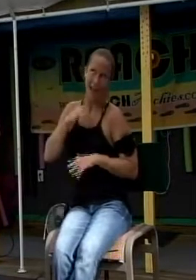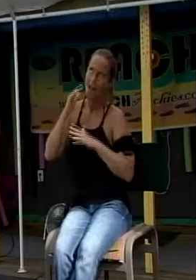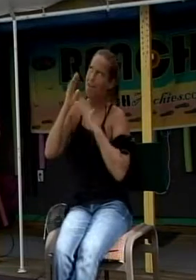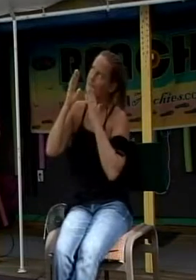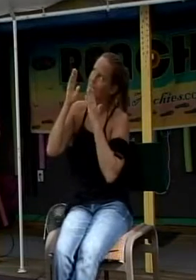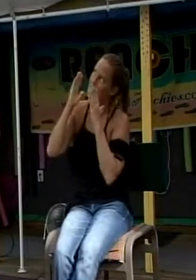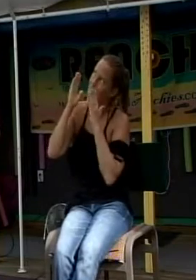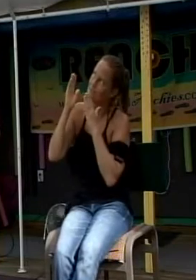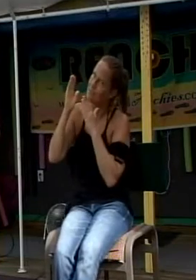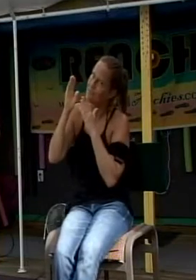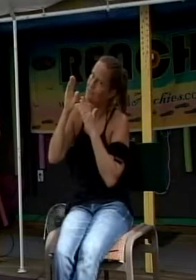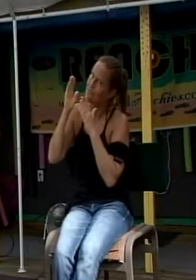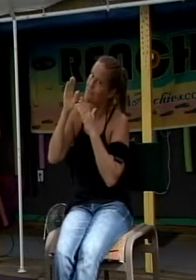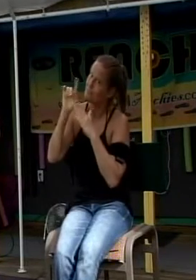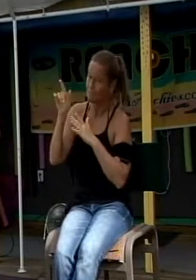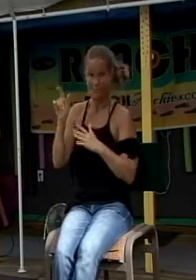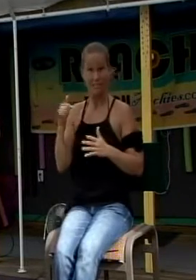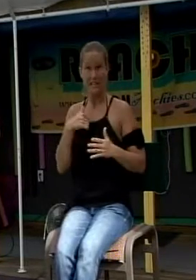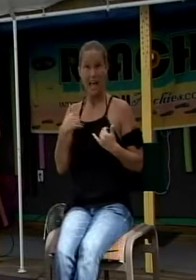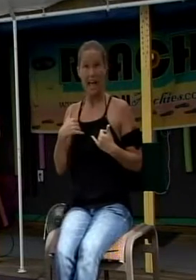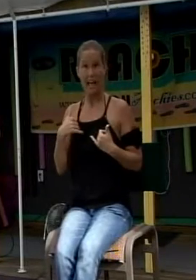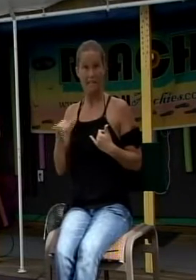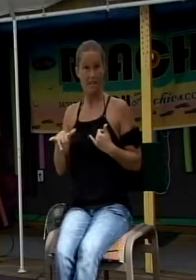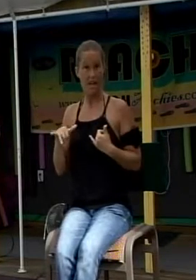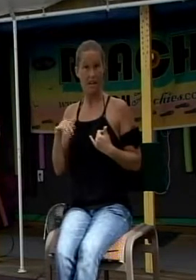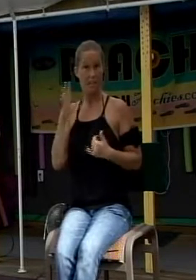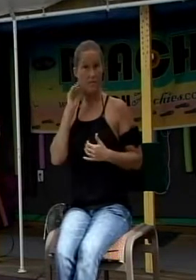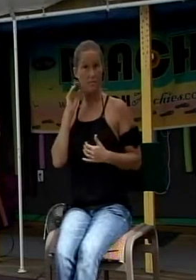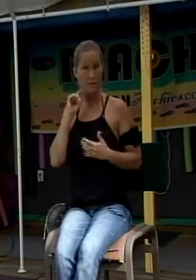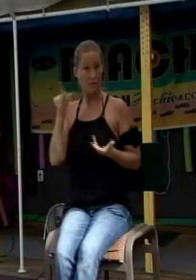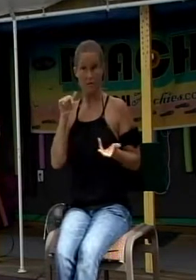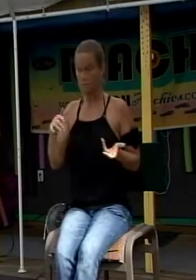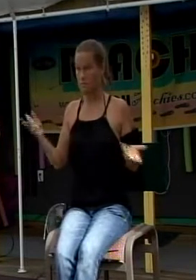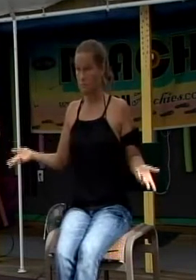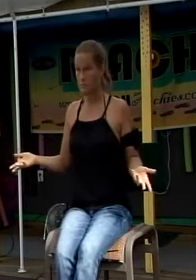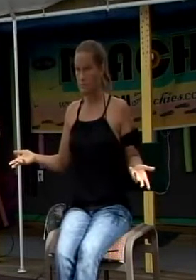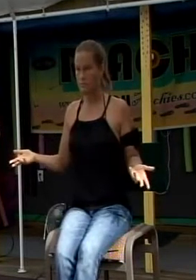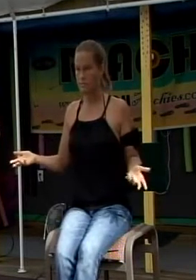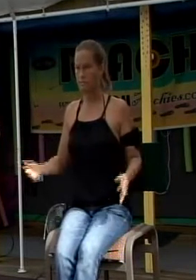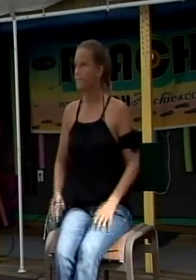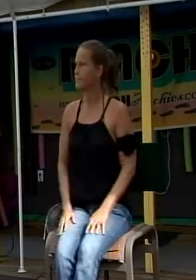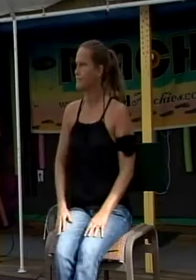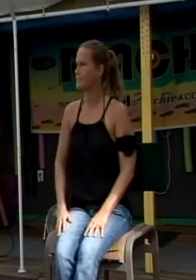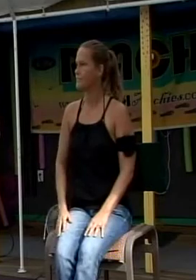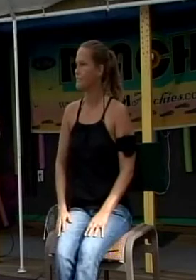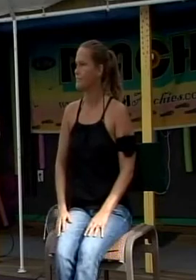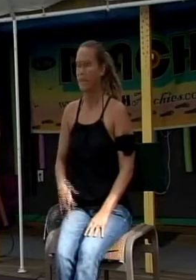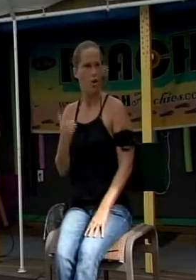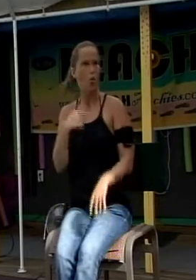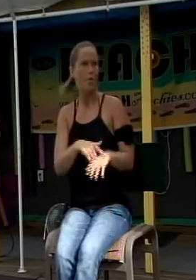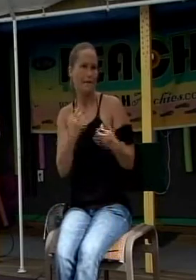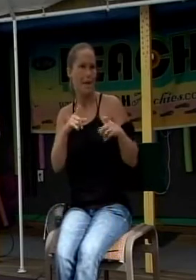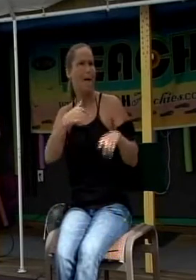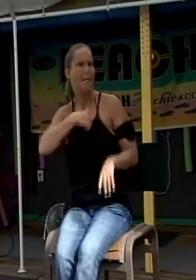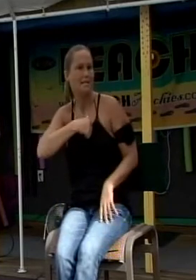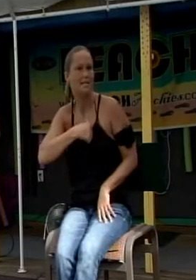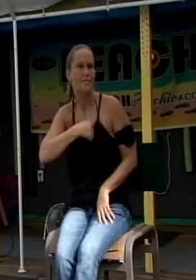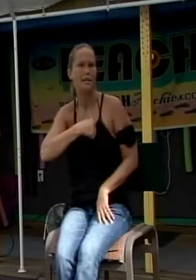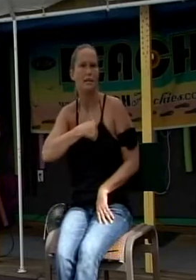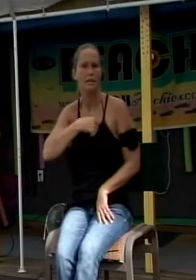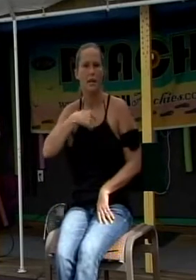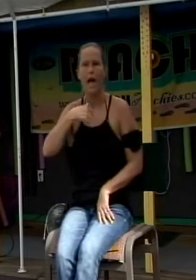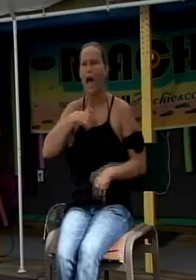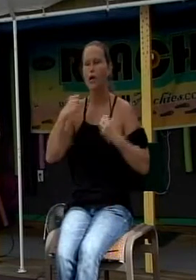God in my language was when I passed a homeless guy on the street and I heard, go give that guy an apple. And I'm like, I'm not going to give him an